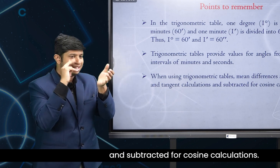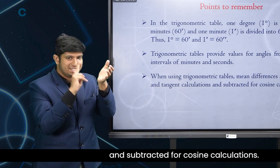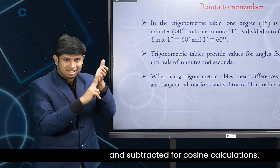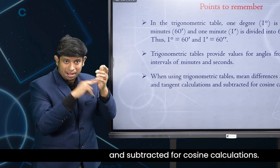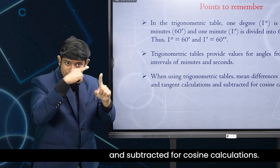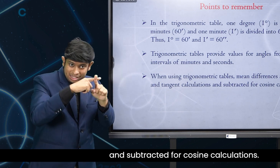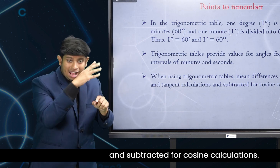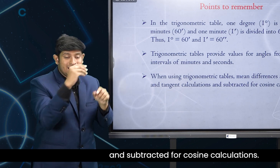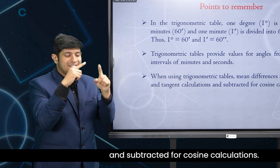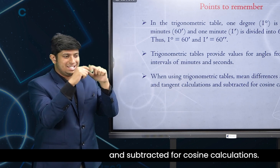cosine calculations.